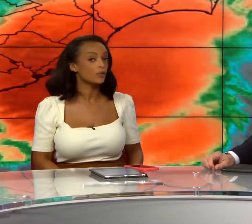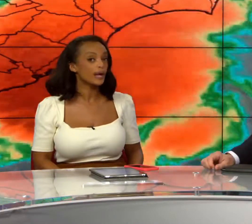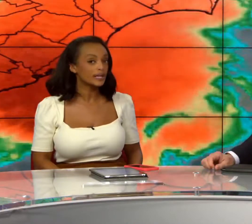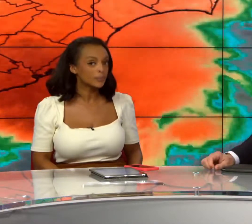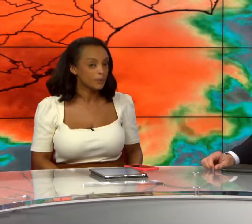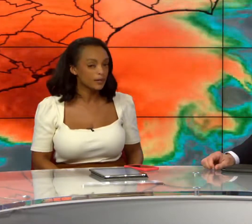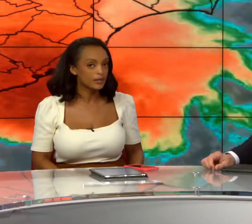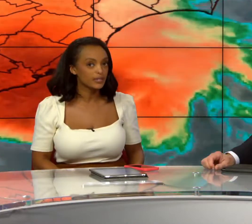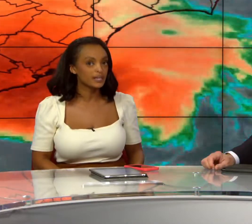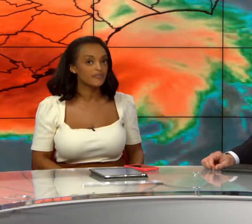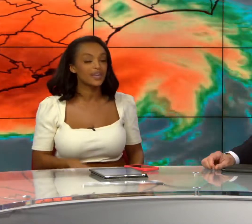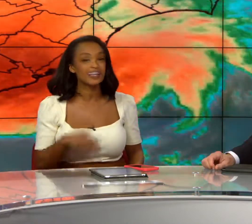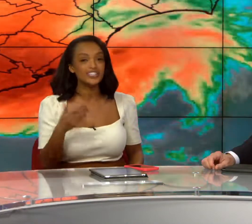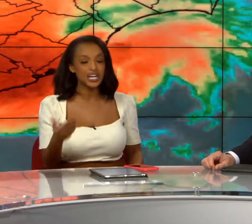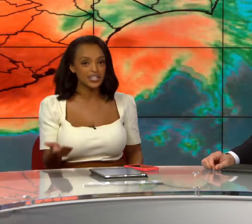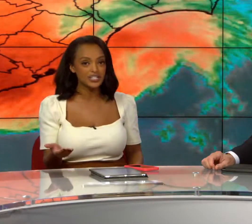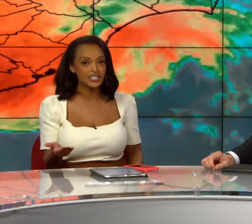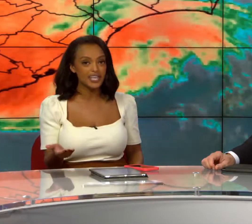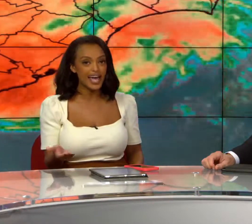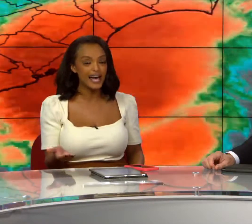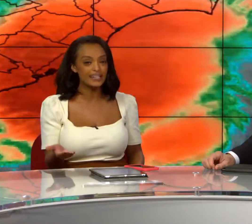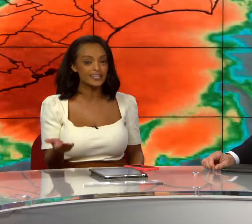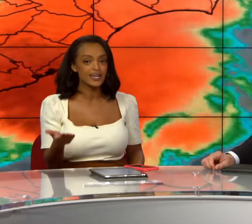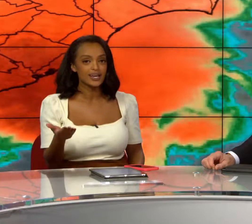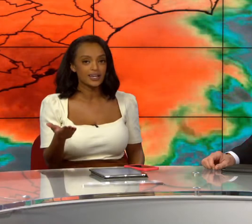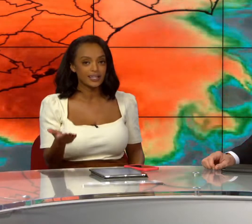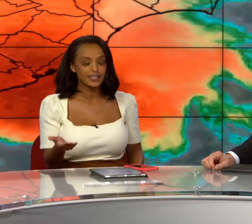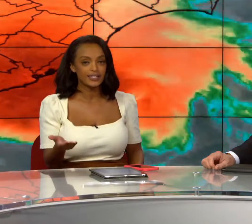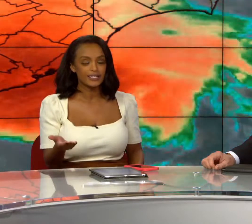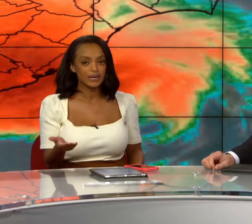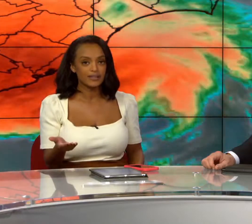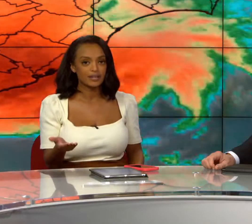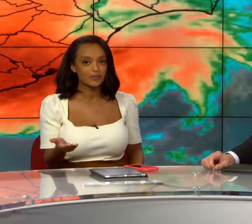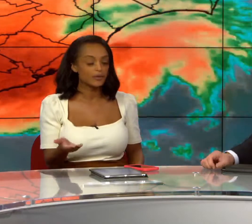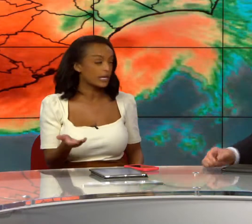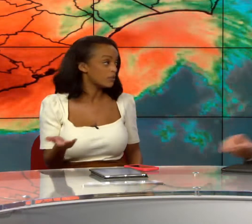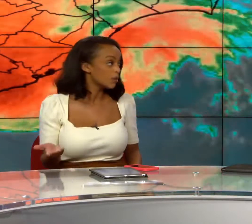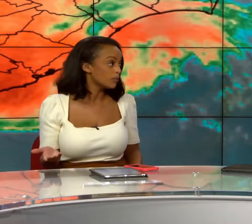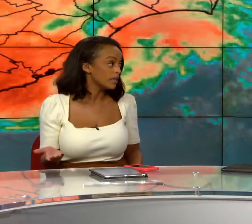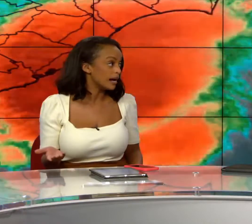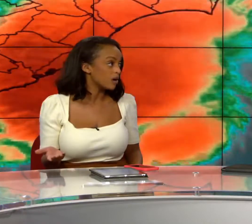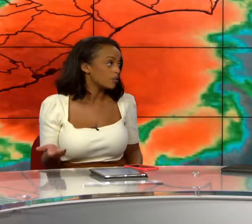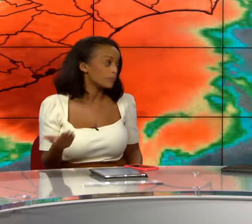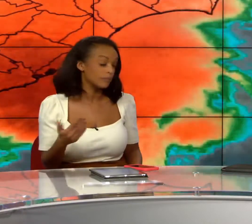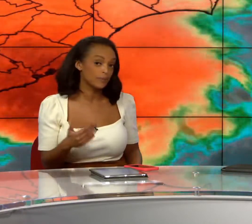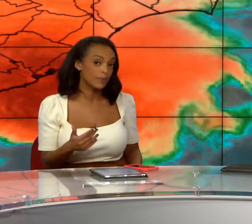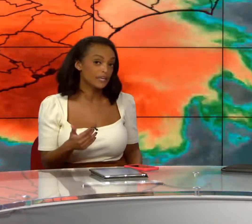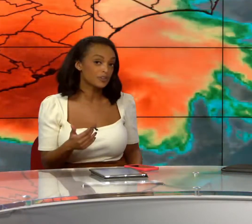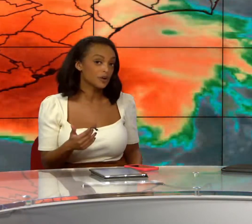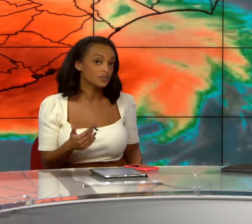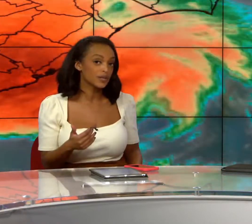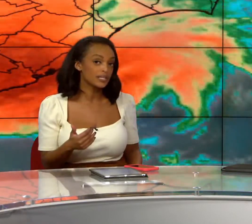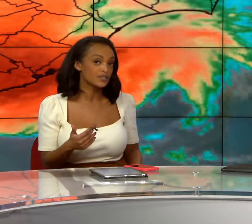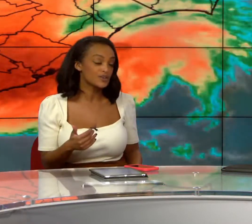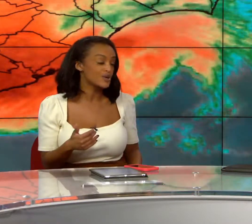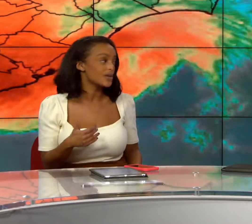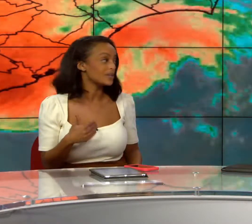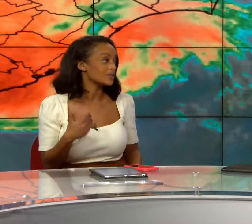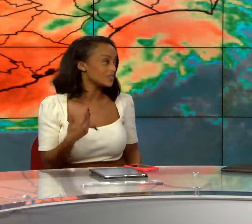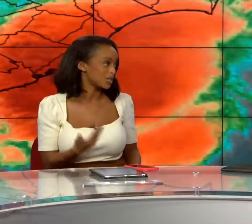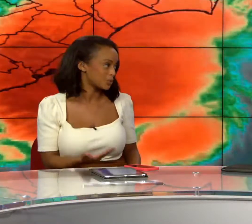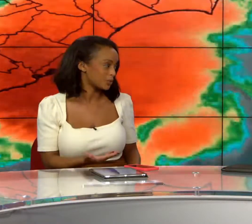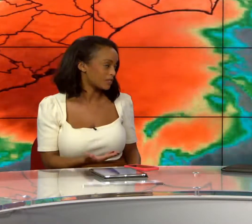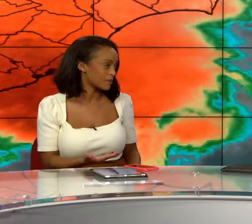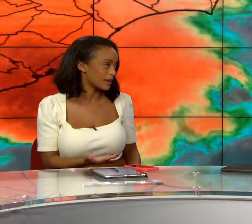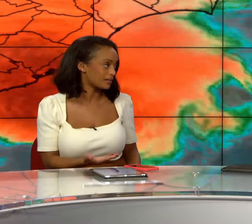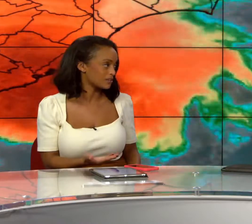they're ready and prepared if that changes, as Ian is set to make landfall any moment now. McMaster also letting us know that he was